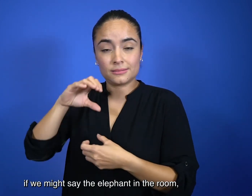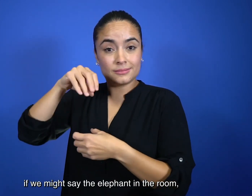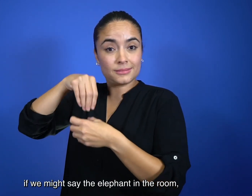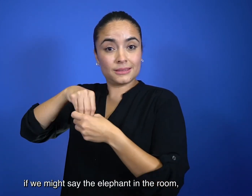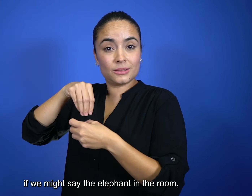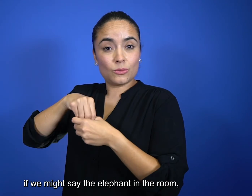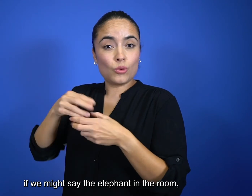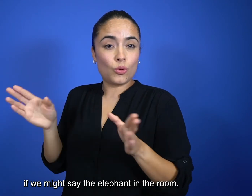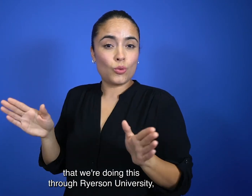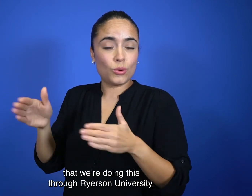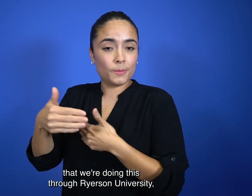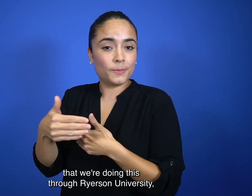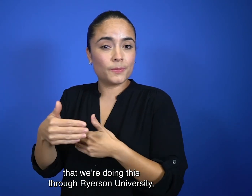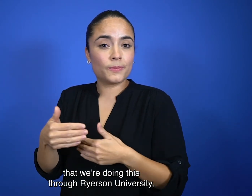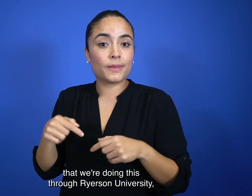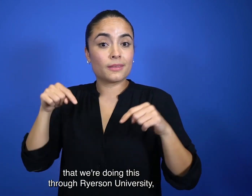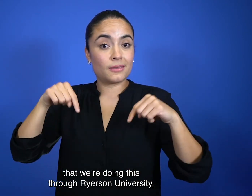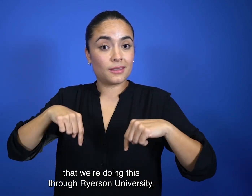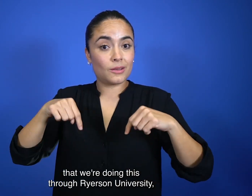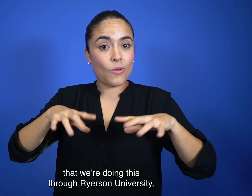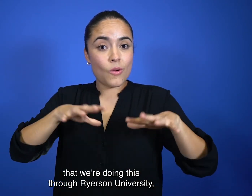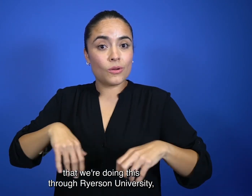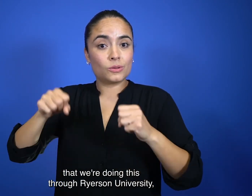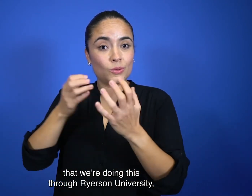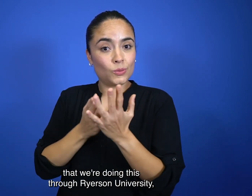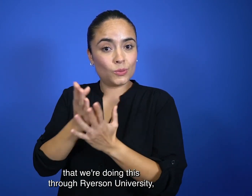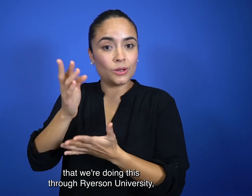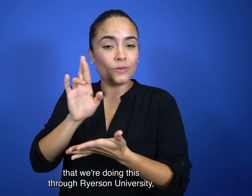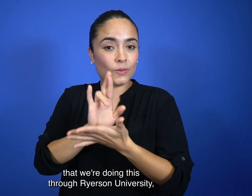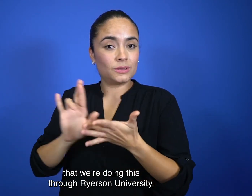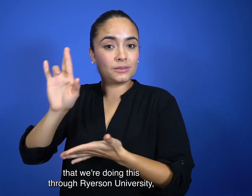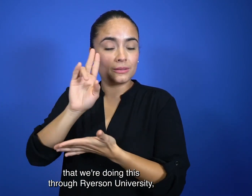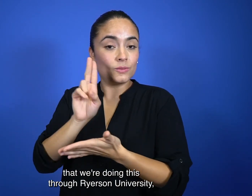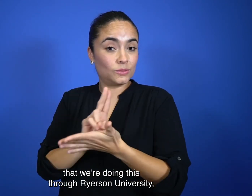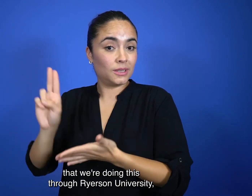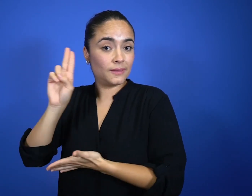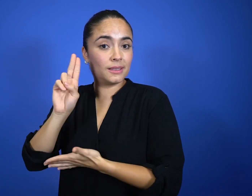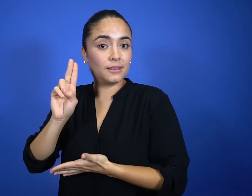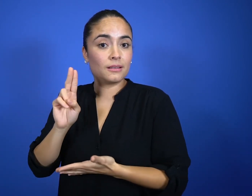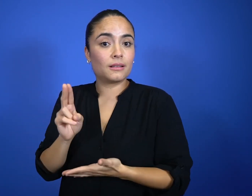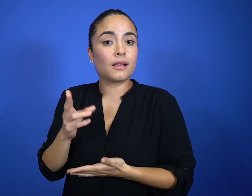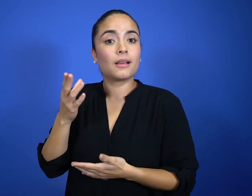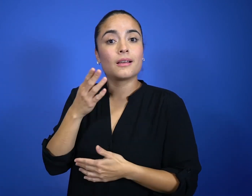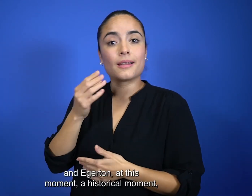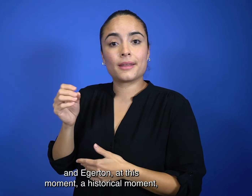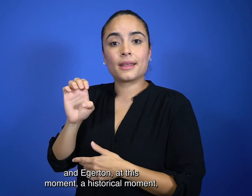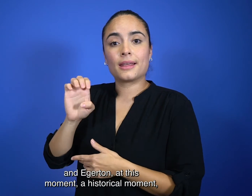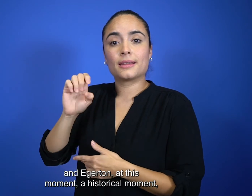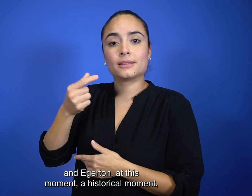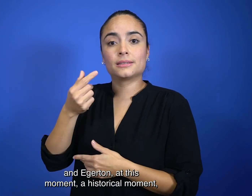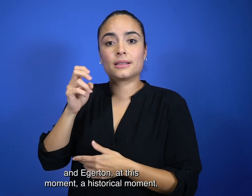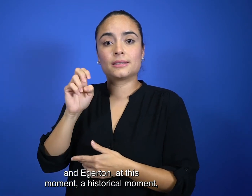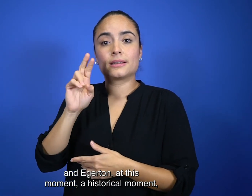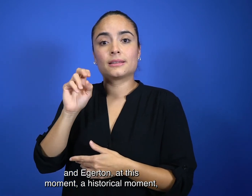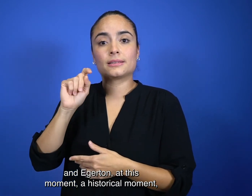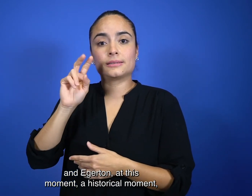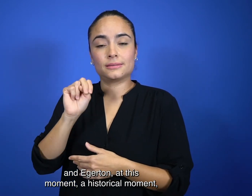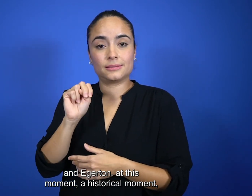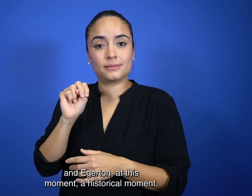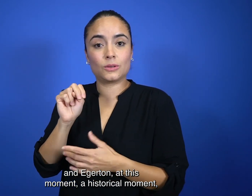room, that we're doing this through Ryerson University and Edgerton at this